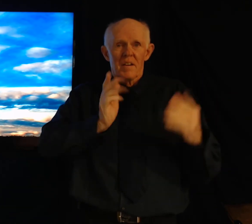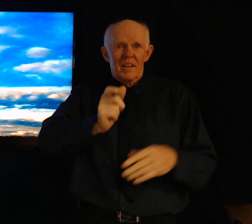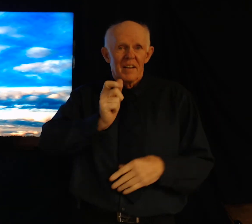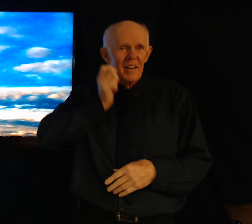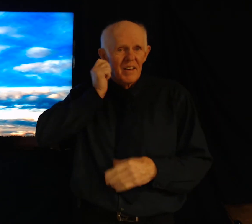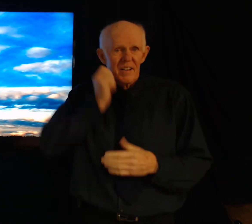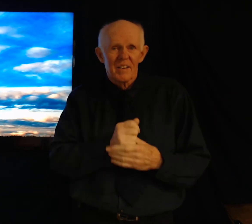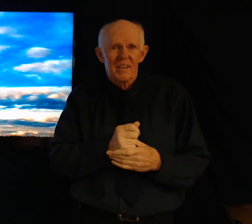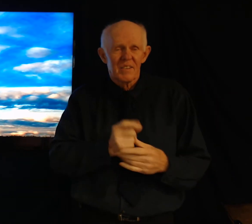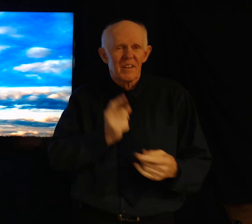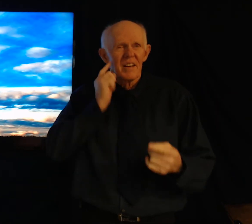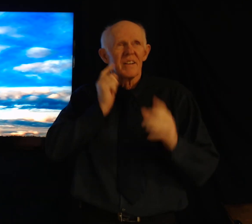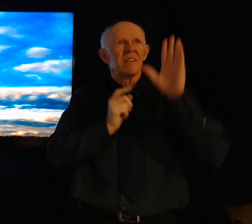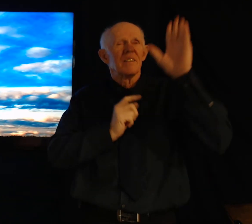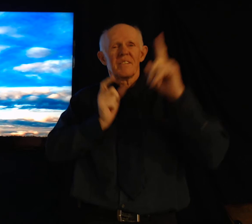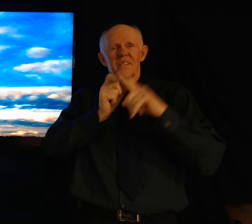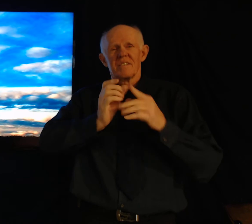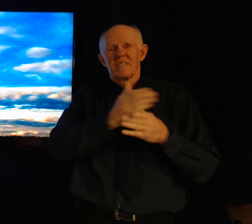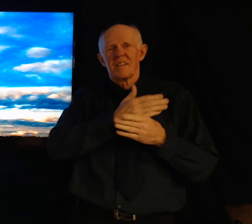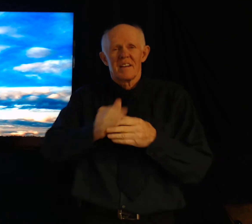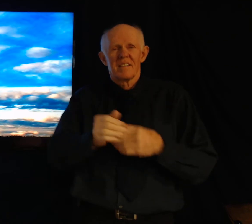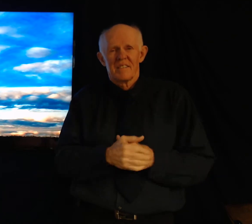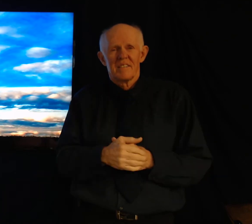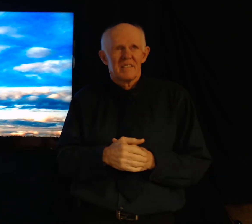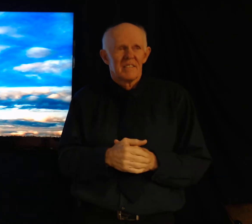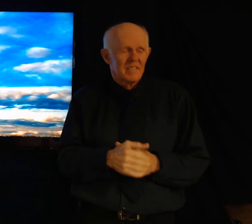Open your hands and open your ears to his word.